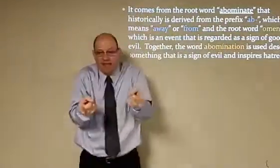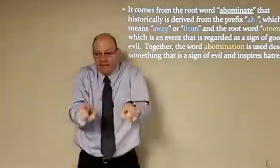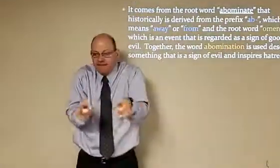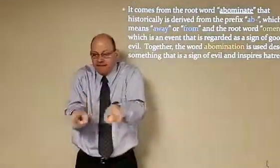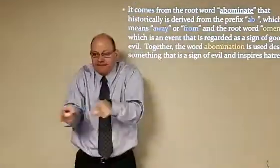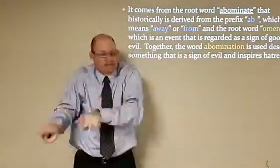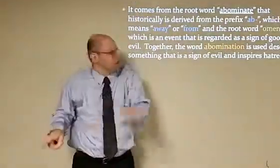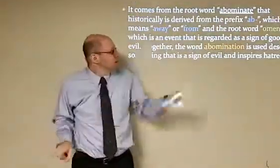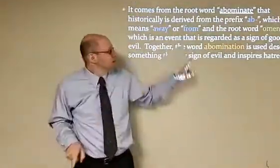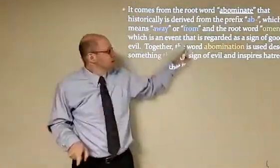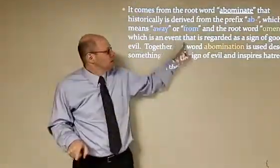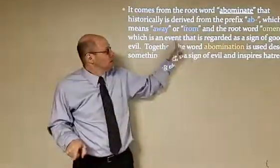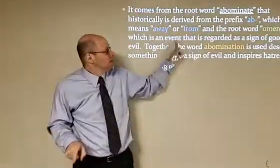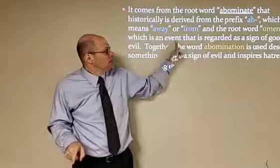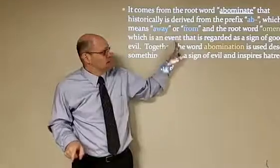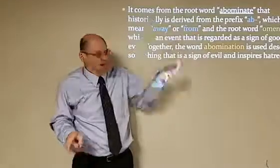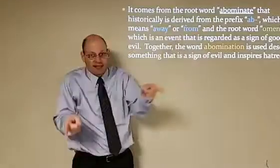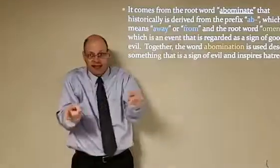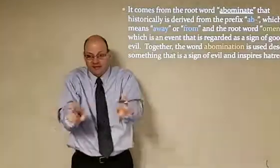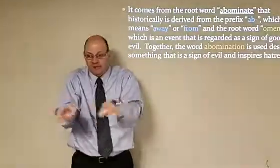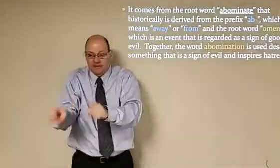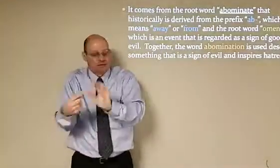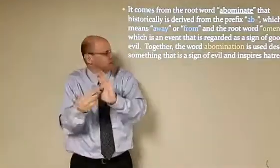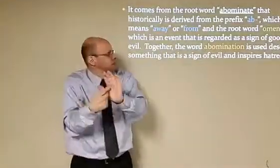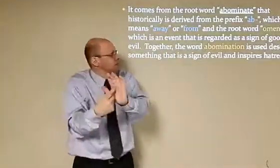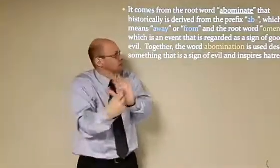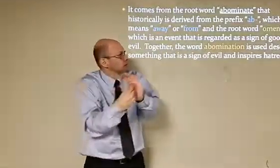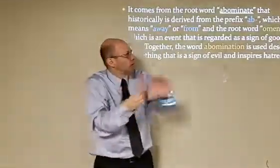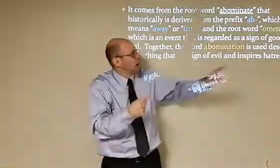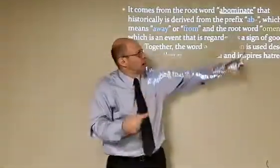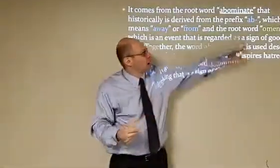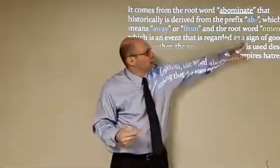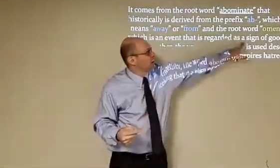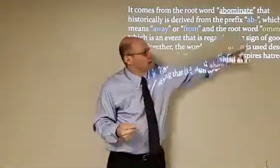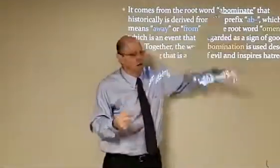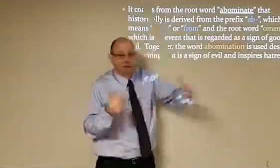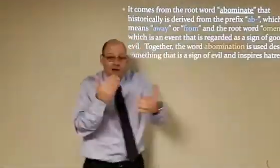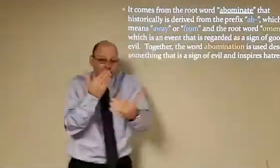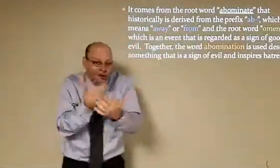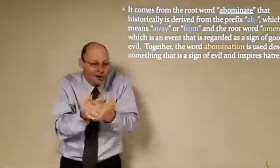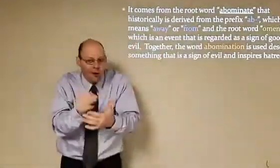This is an event that's regarded as a sign of good or evil.